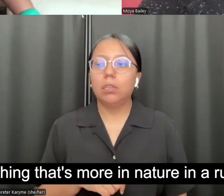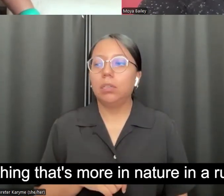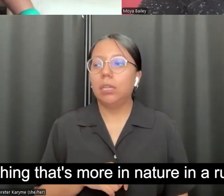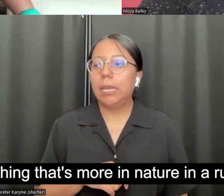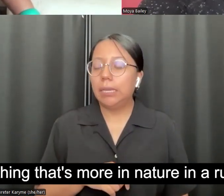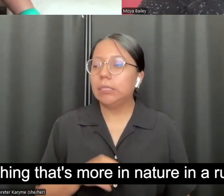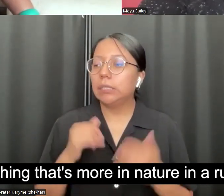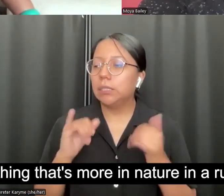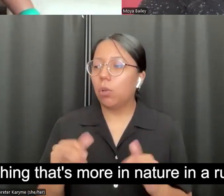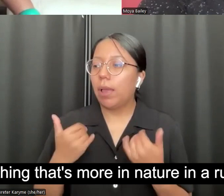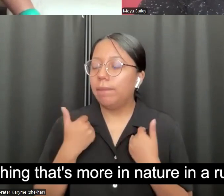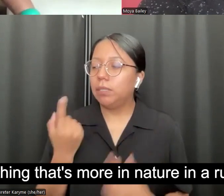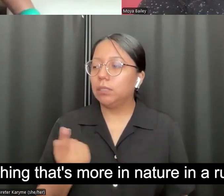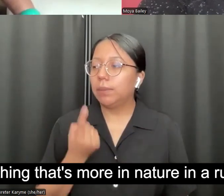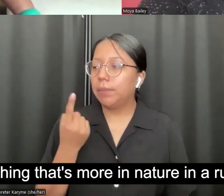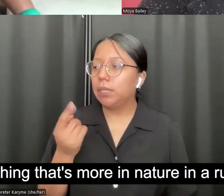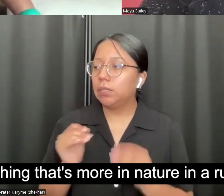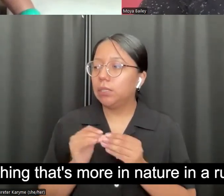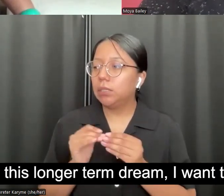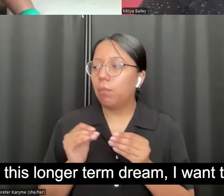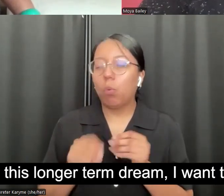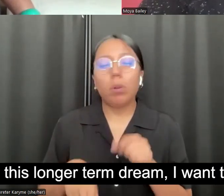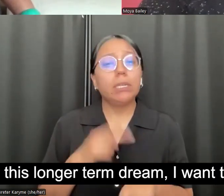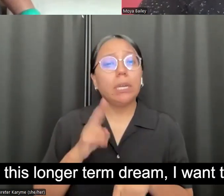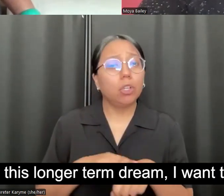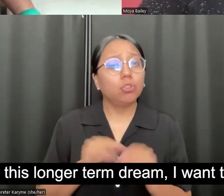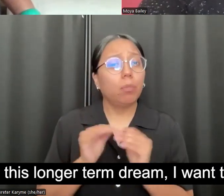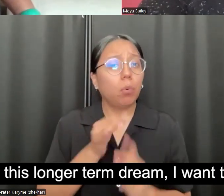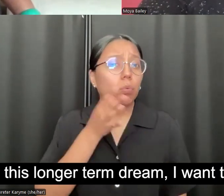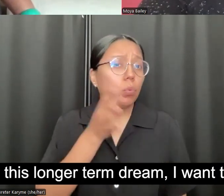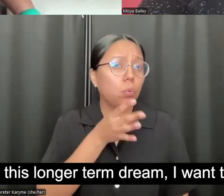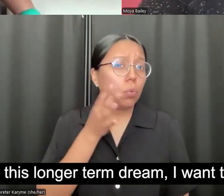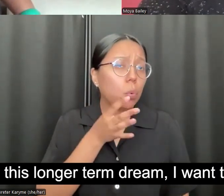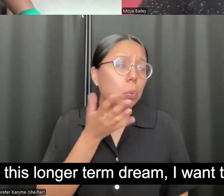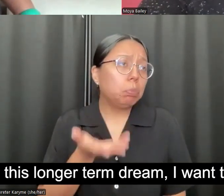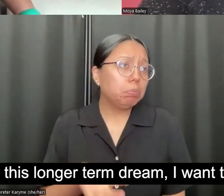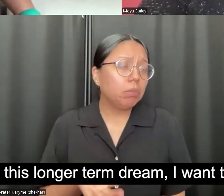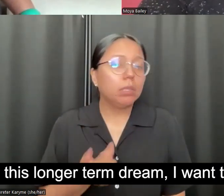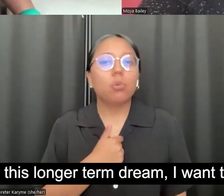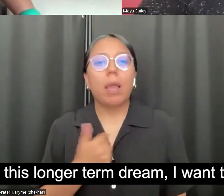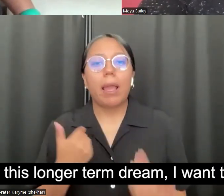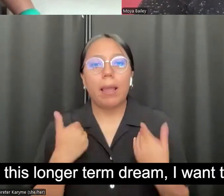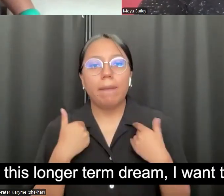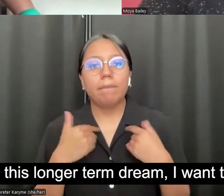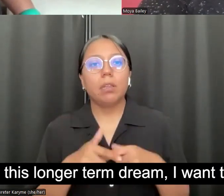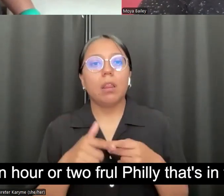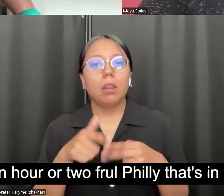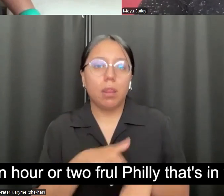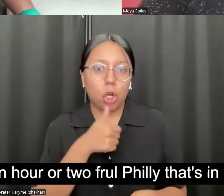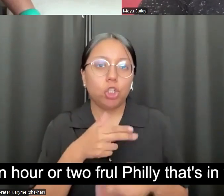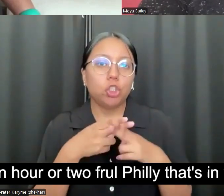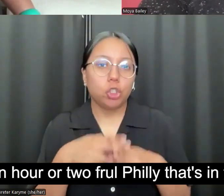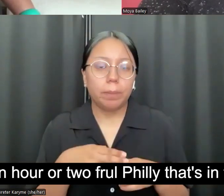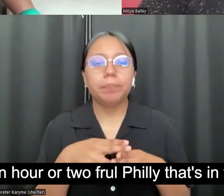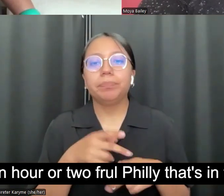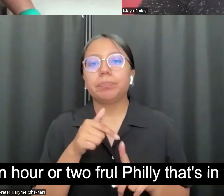that's more in nature in a rural area. So I have this longer term dream where I'm like, I want to find a spot that's an hour or